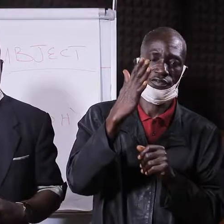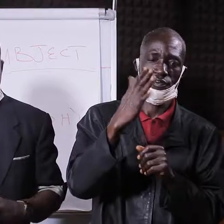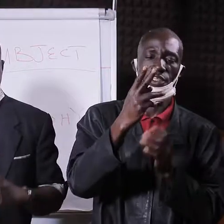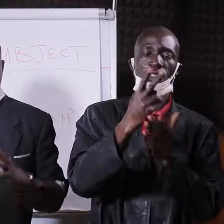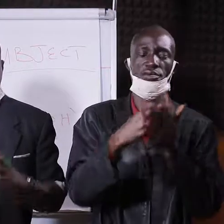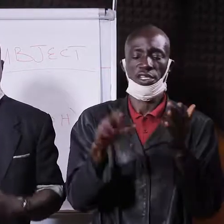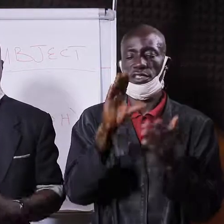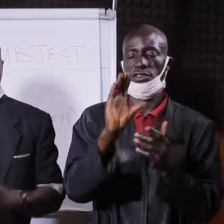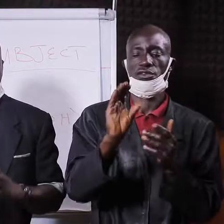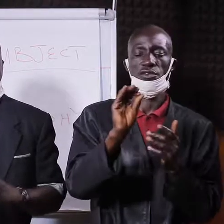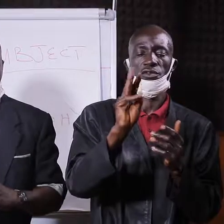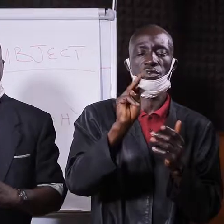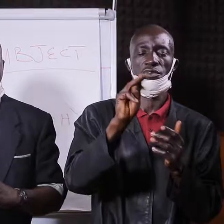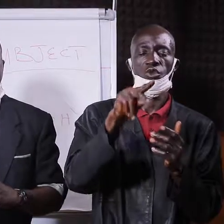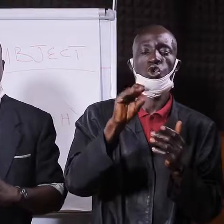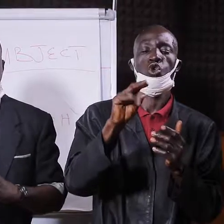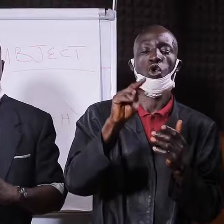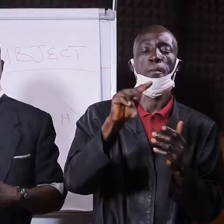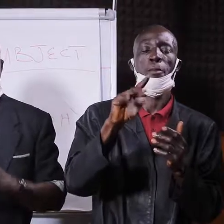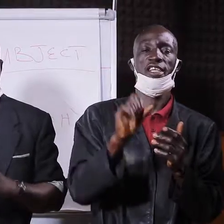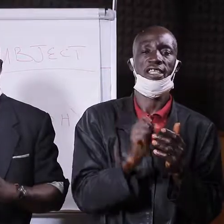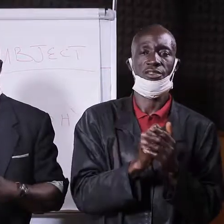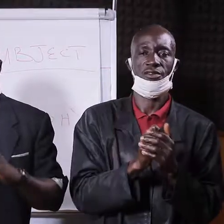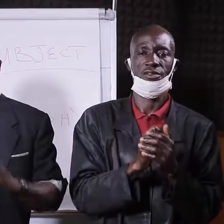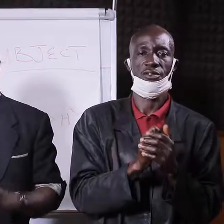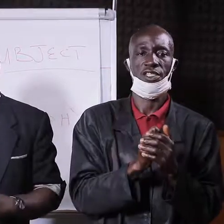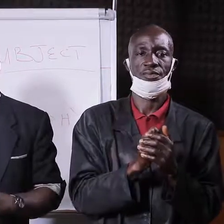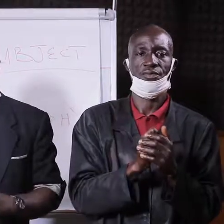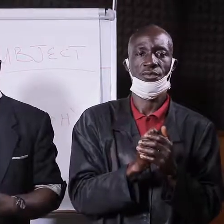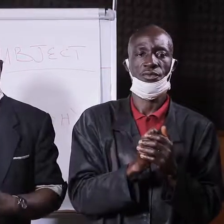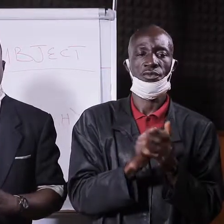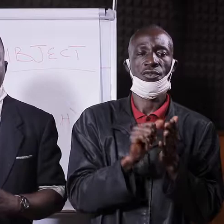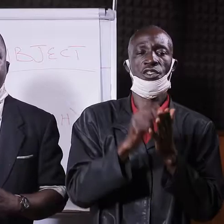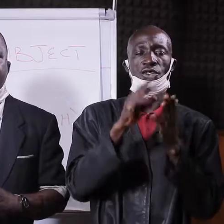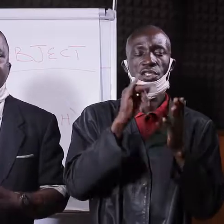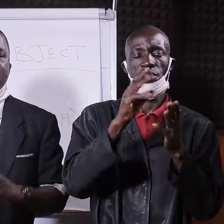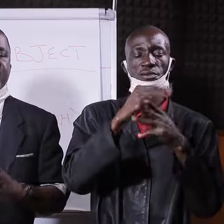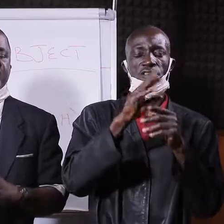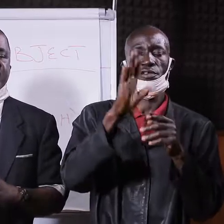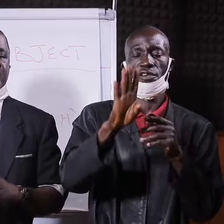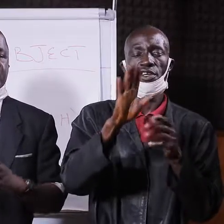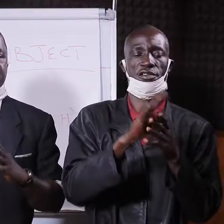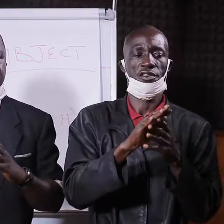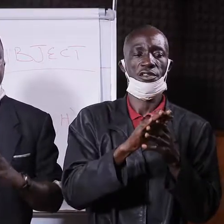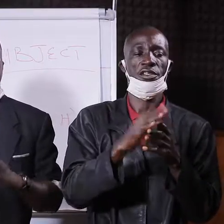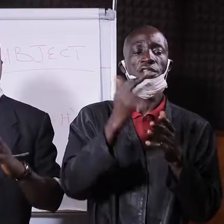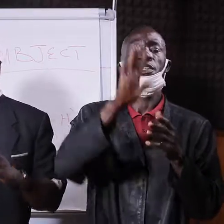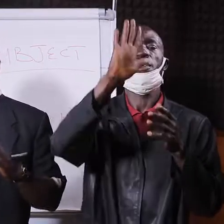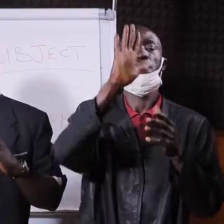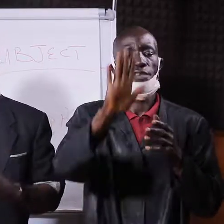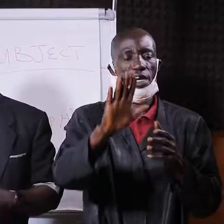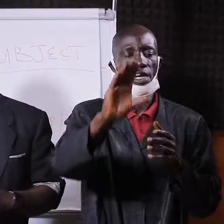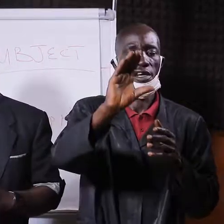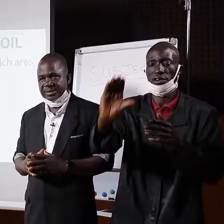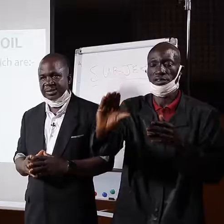components. Soil is made up of 5 major components. And what are these 5